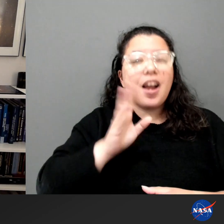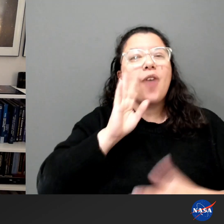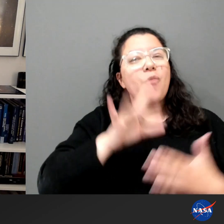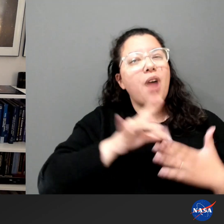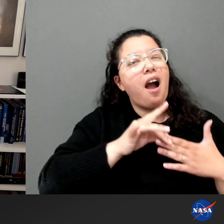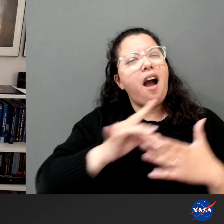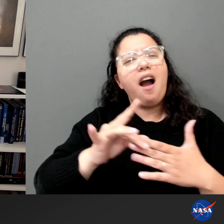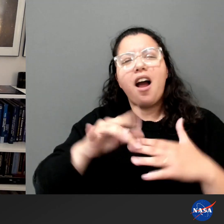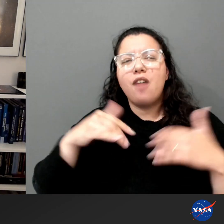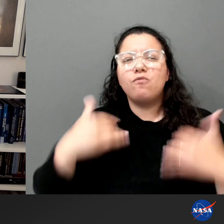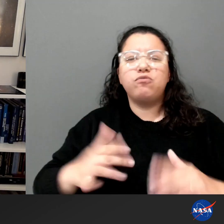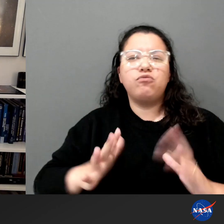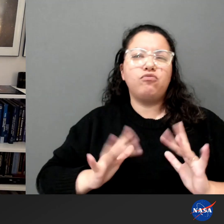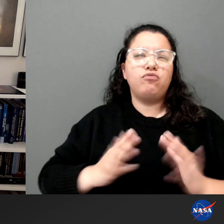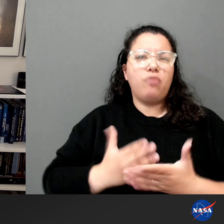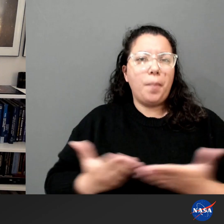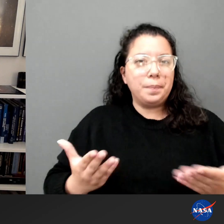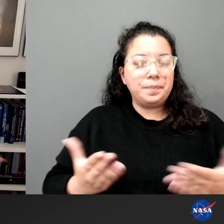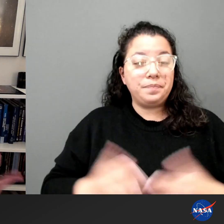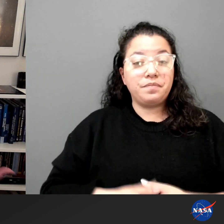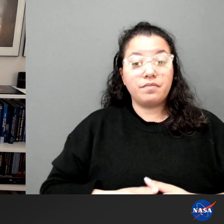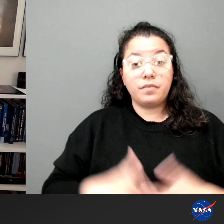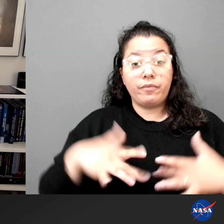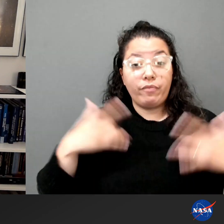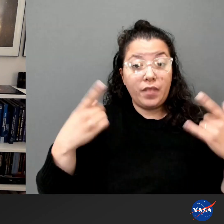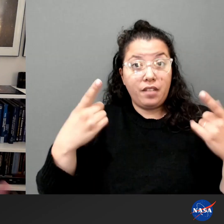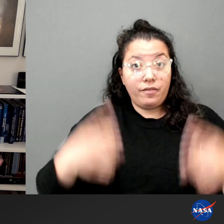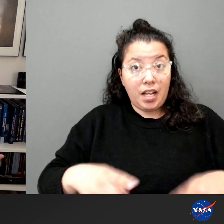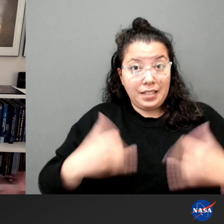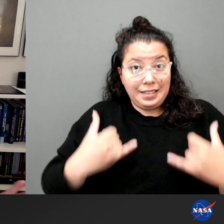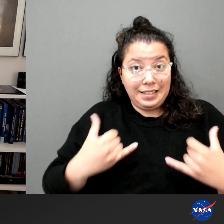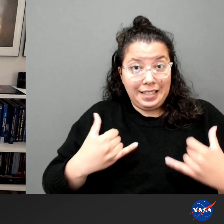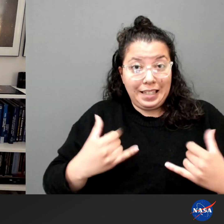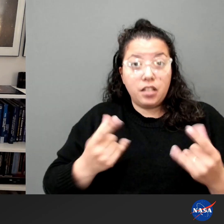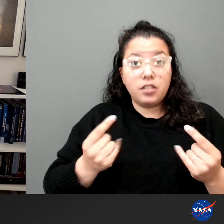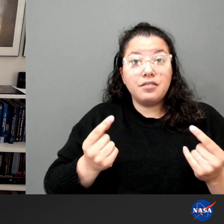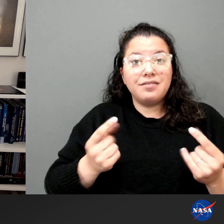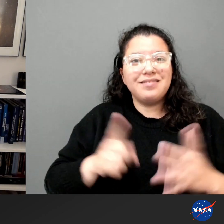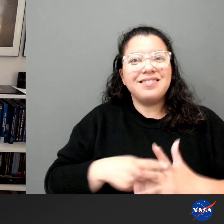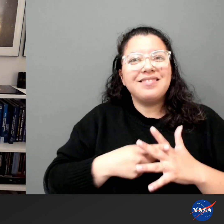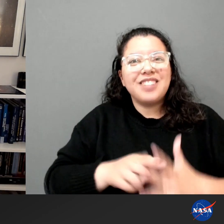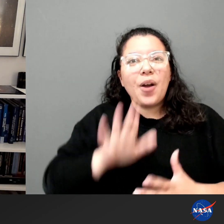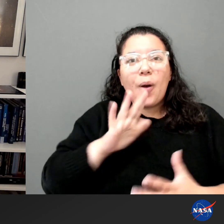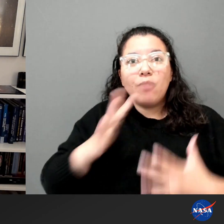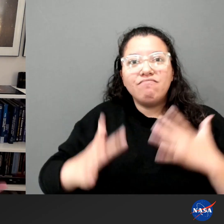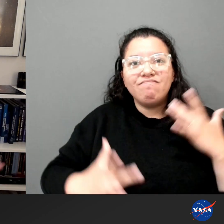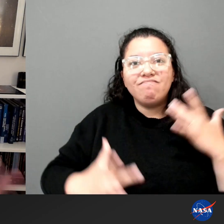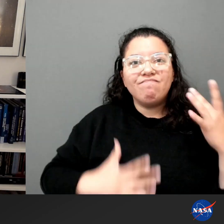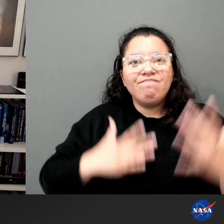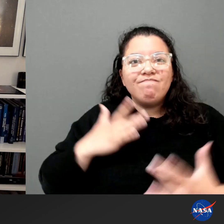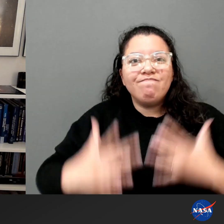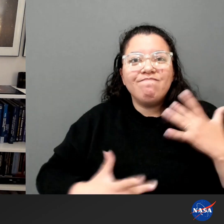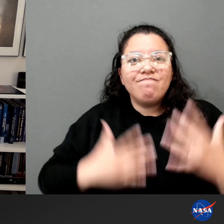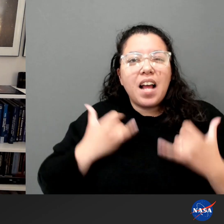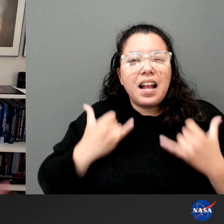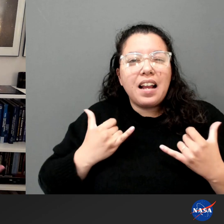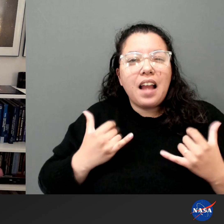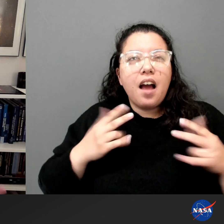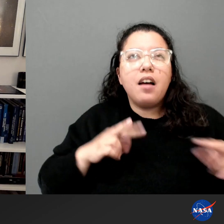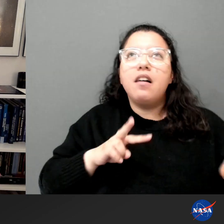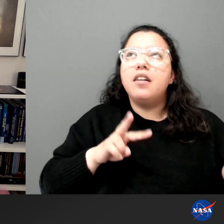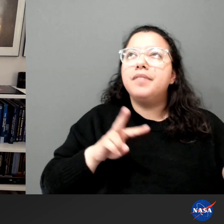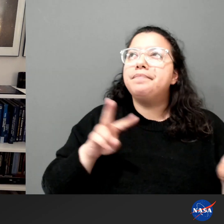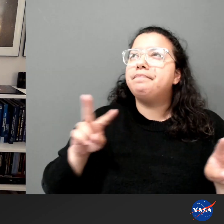So our event tonight is to really start you on that excitement of wondering about the universe